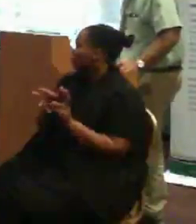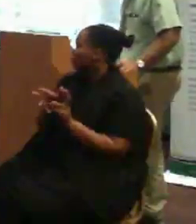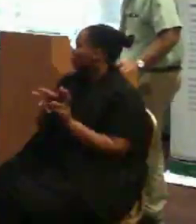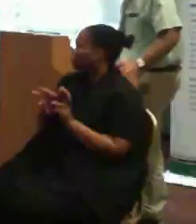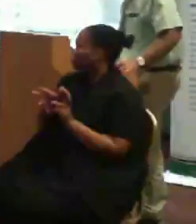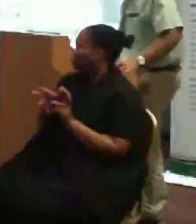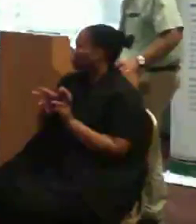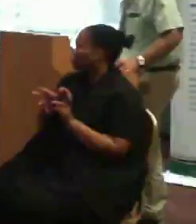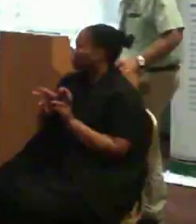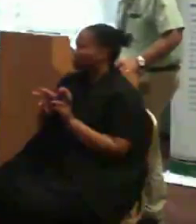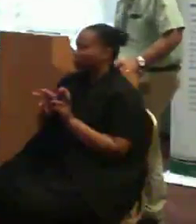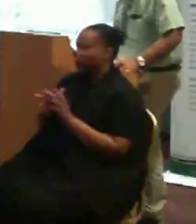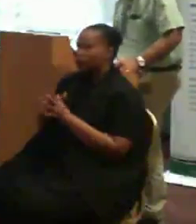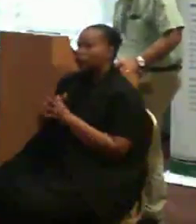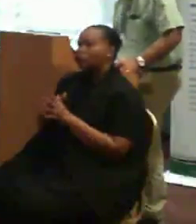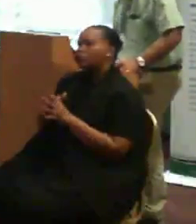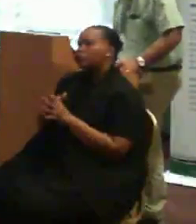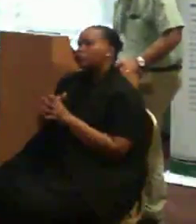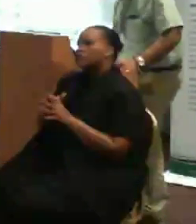Nkis.